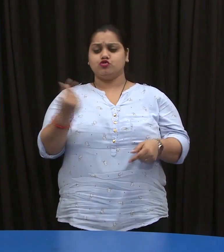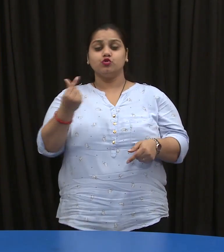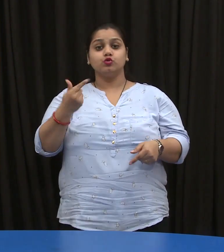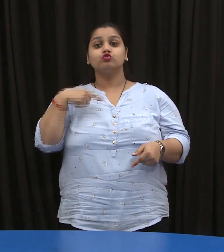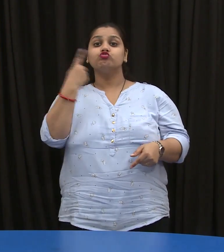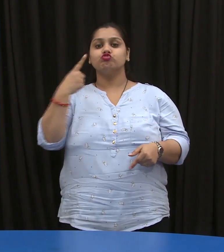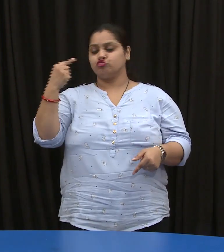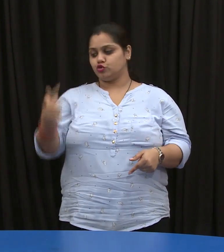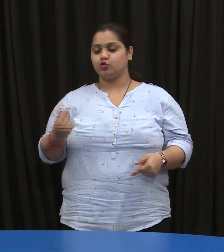user.